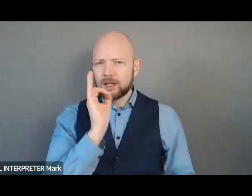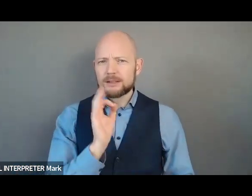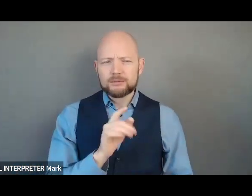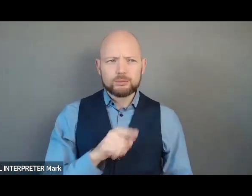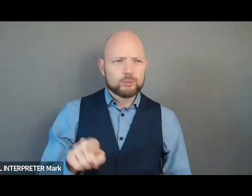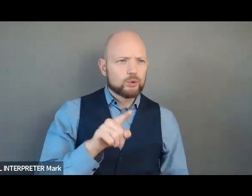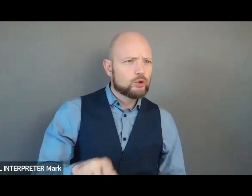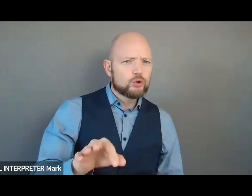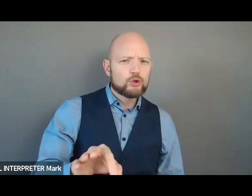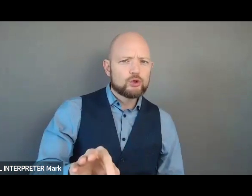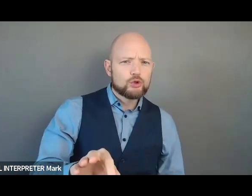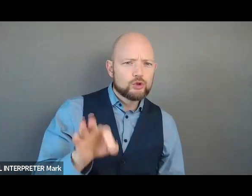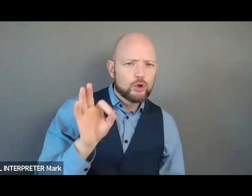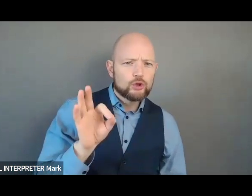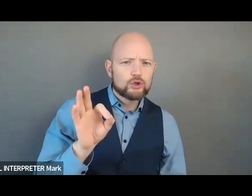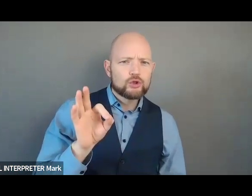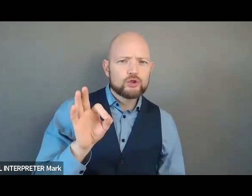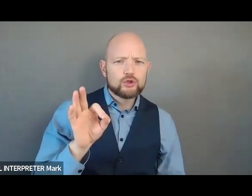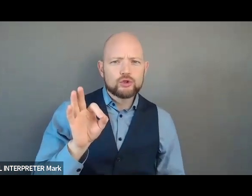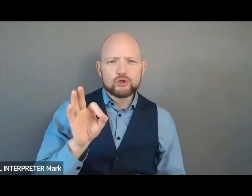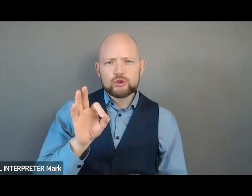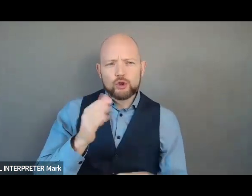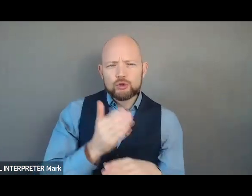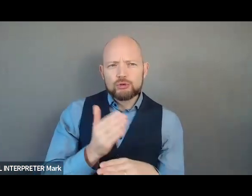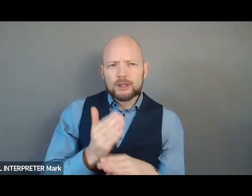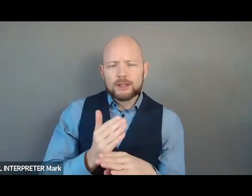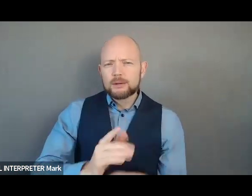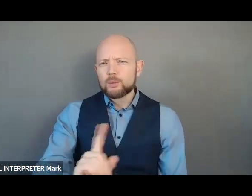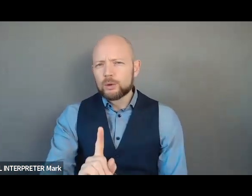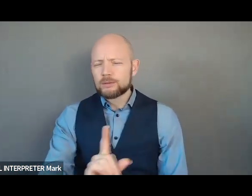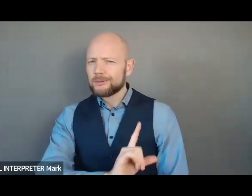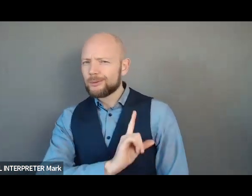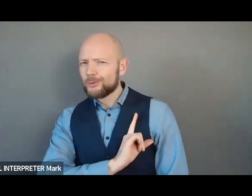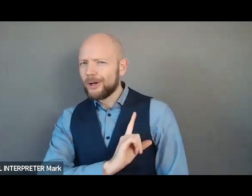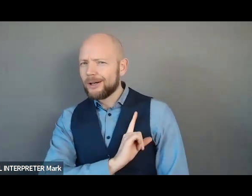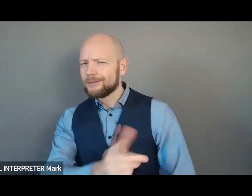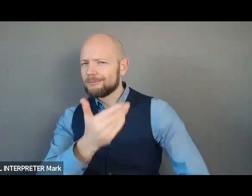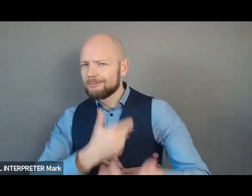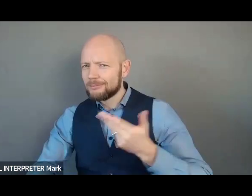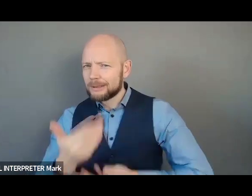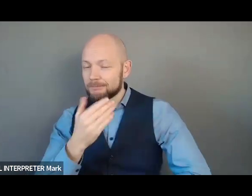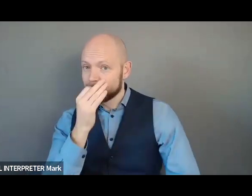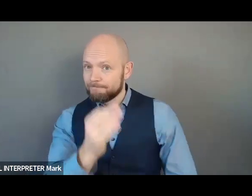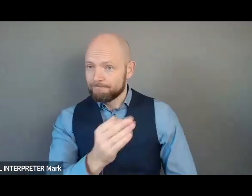people made for choosing their particular career pathway, and